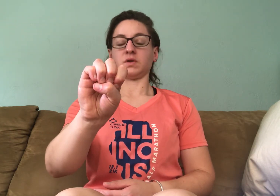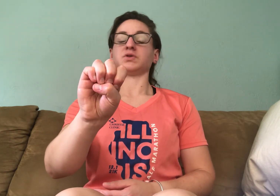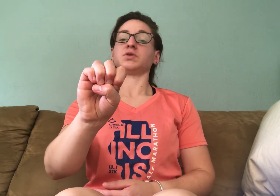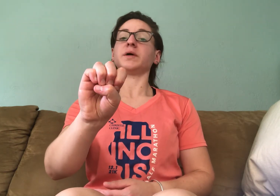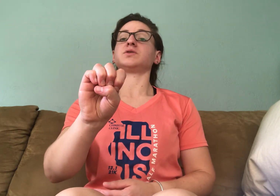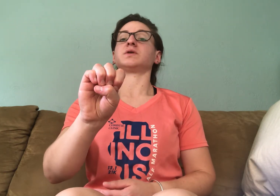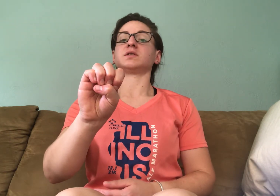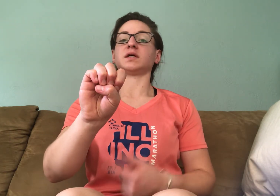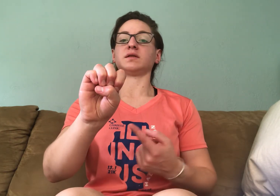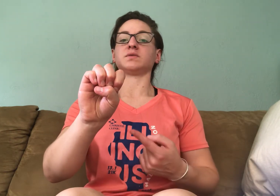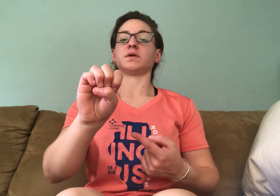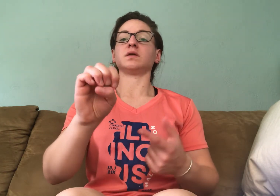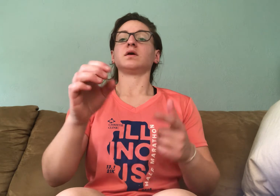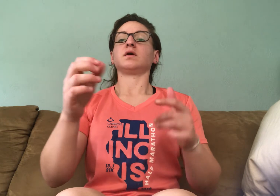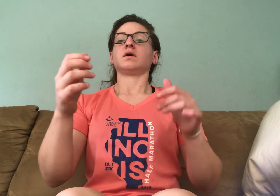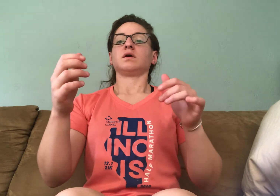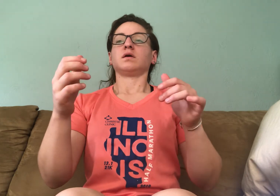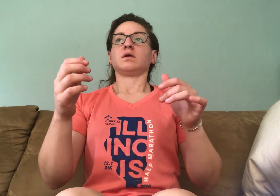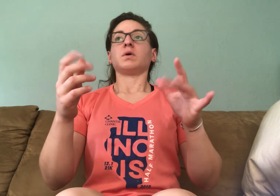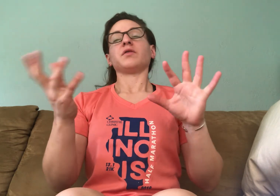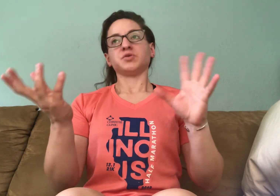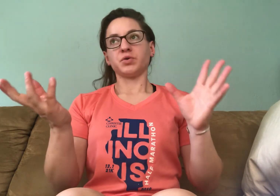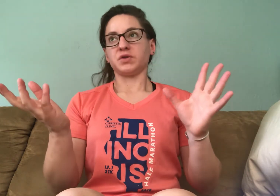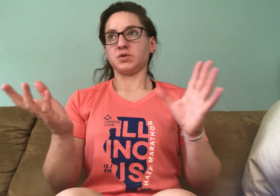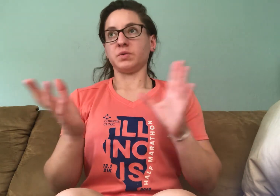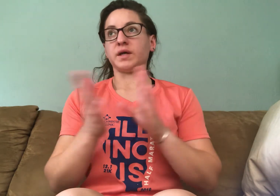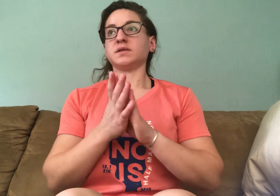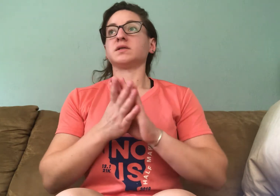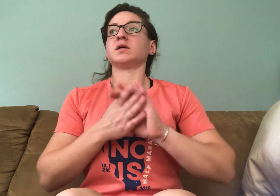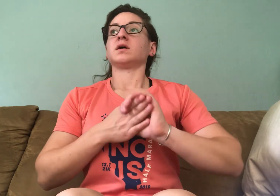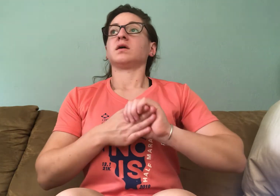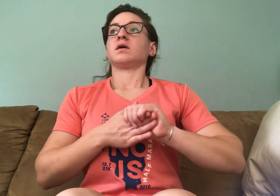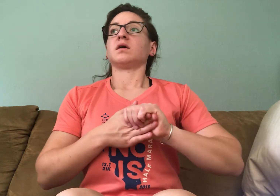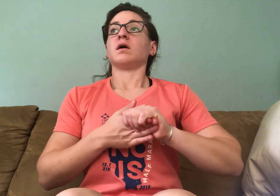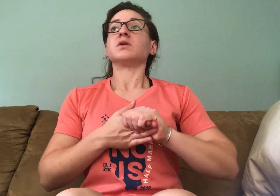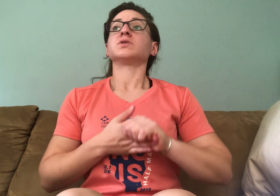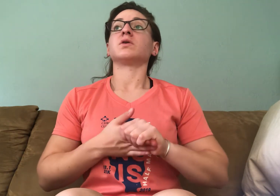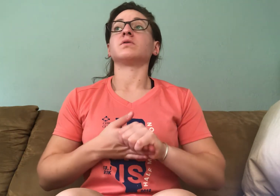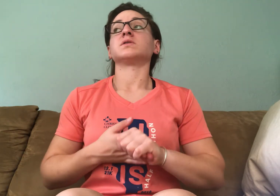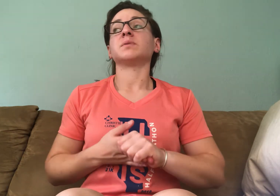There's two ways you can sign this one. Well, there's more than two ways. Also, some of